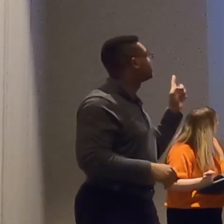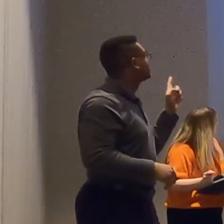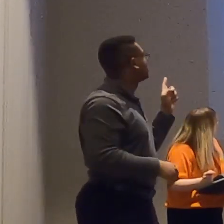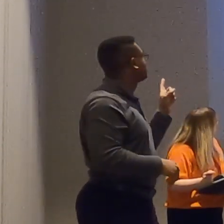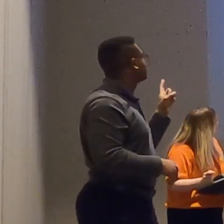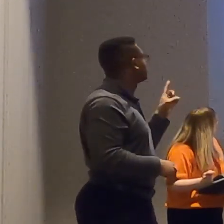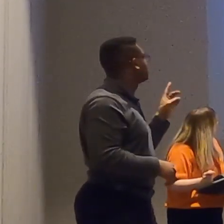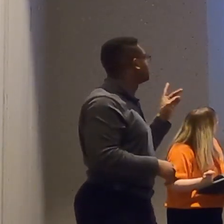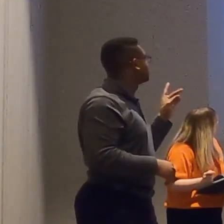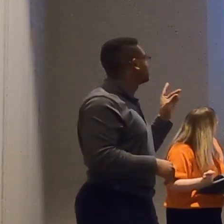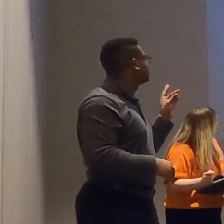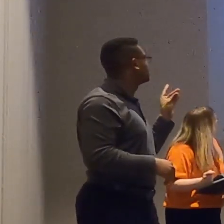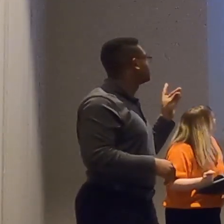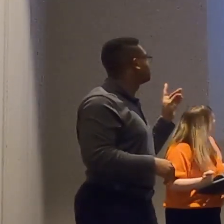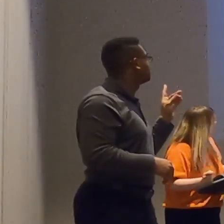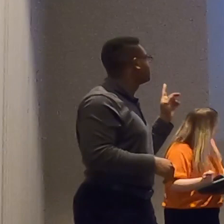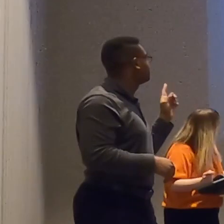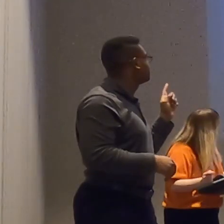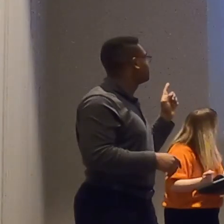like